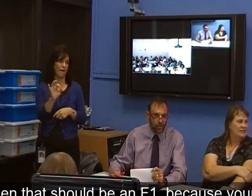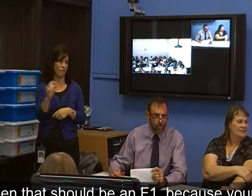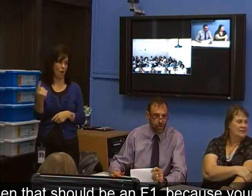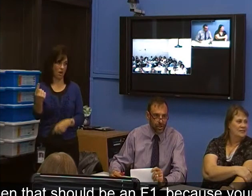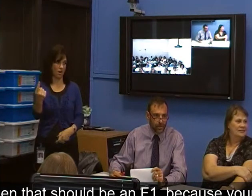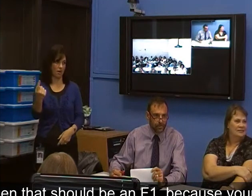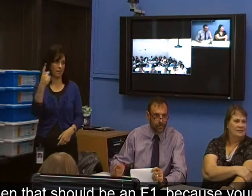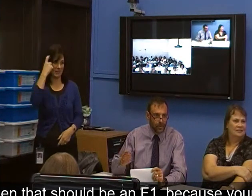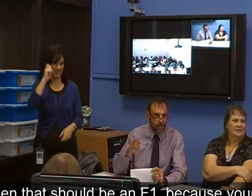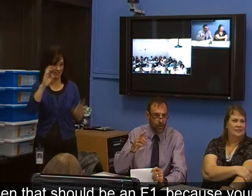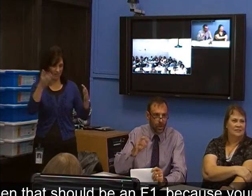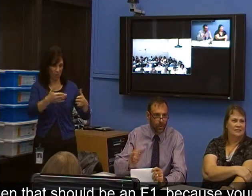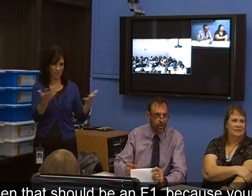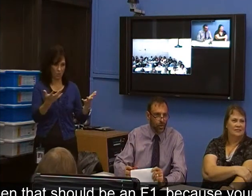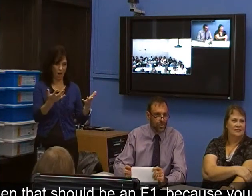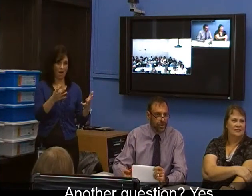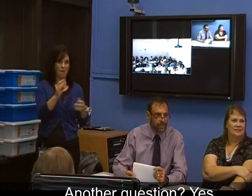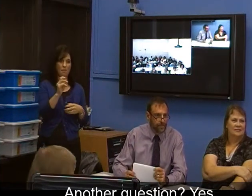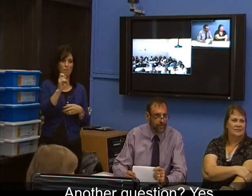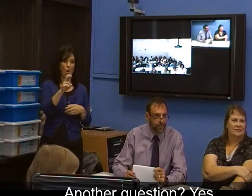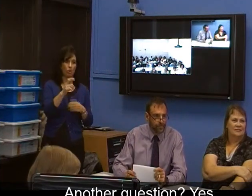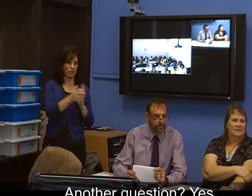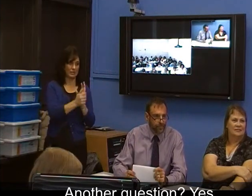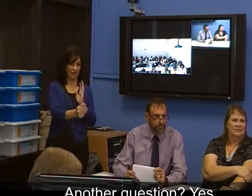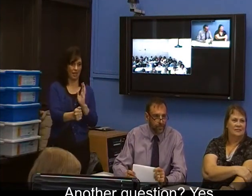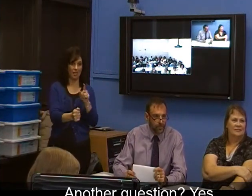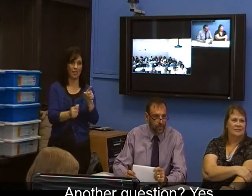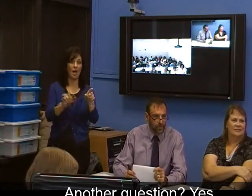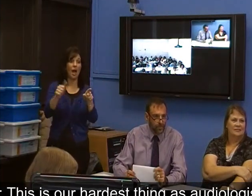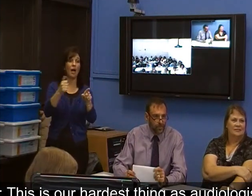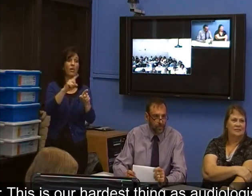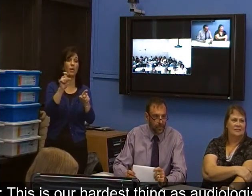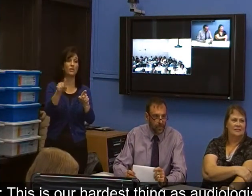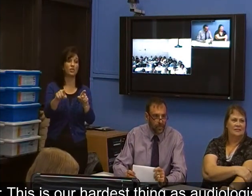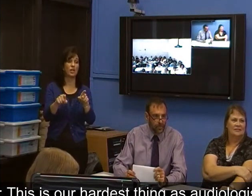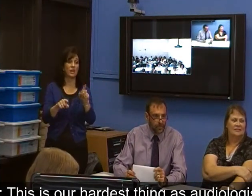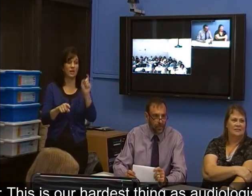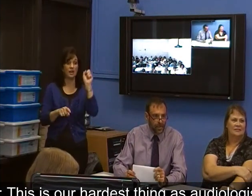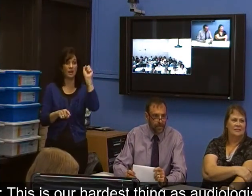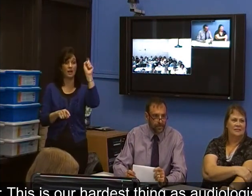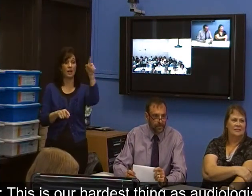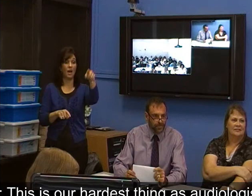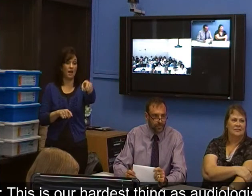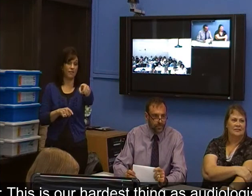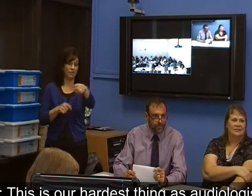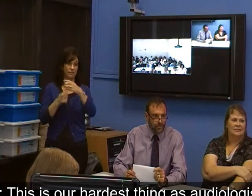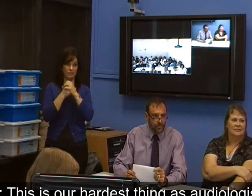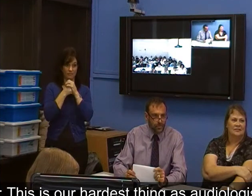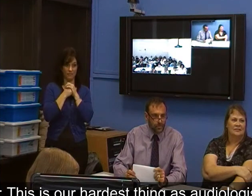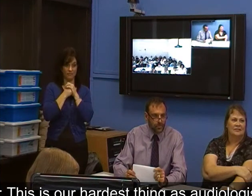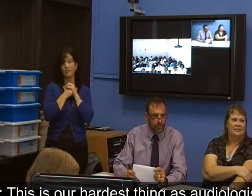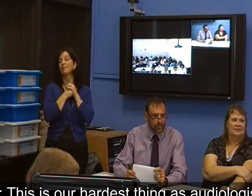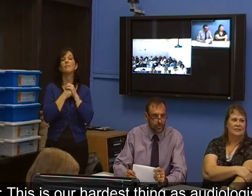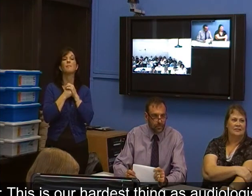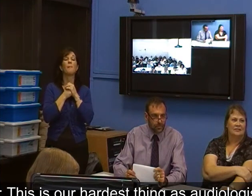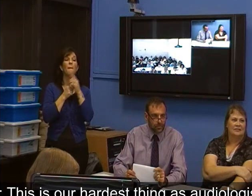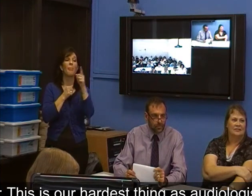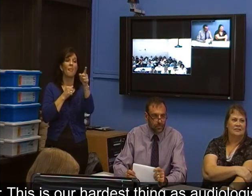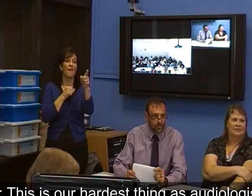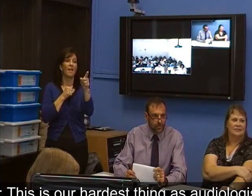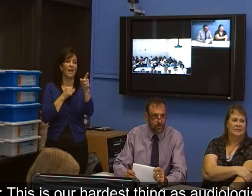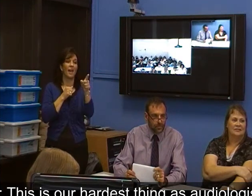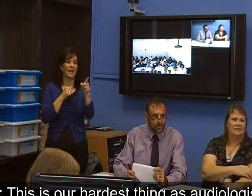is the motor skill. Another question? Yes. this is our